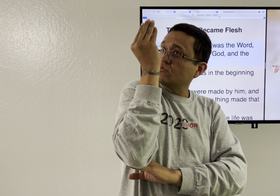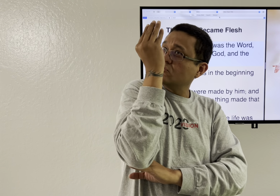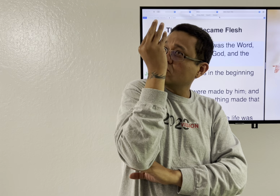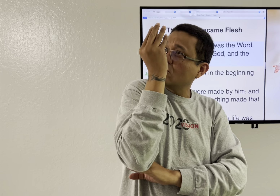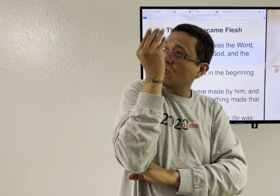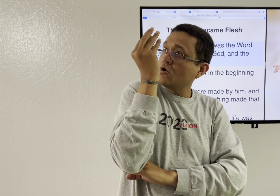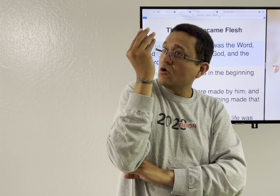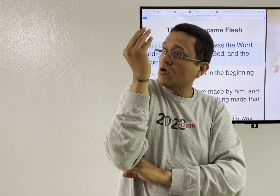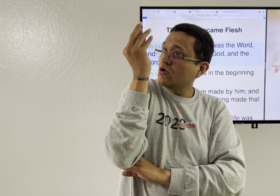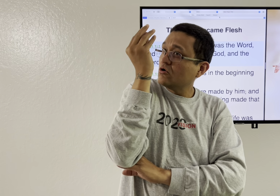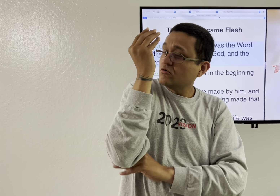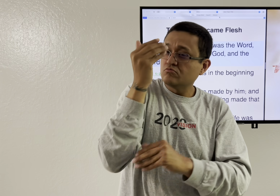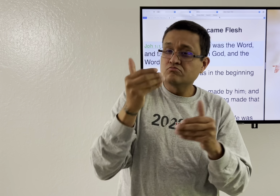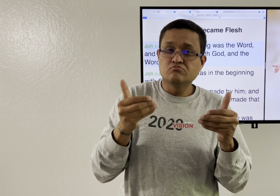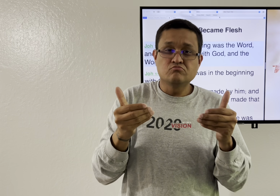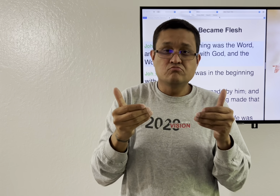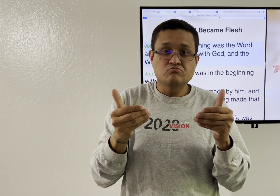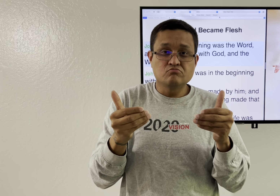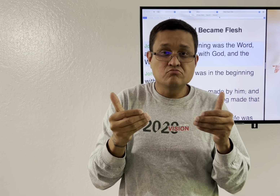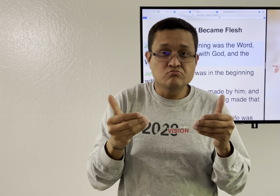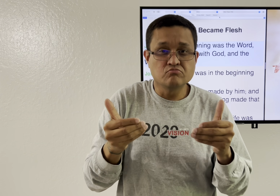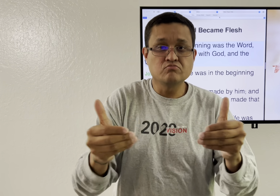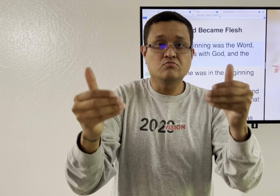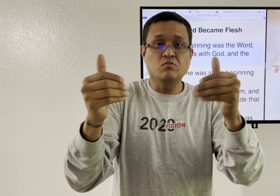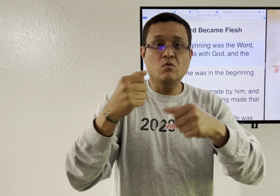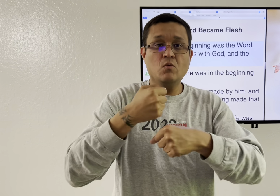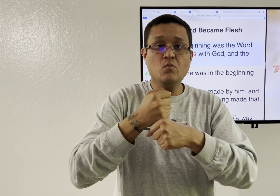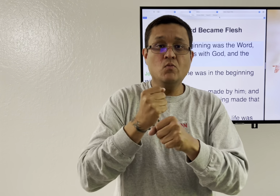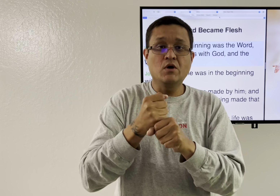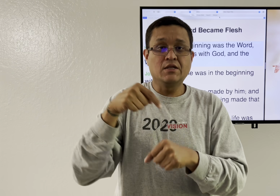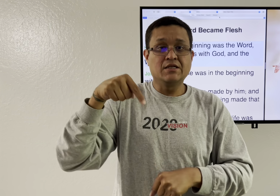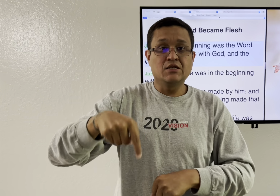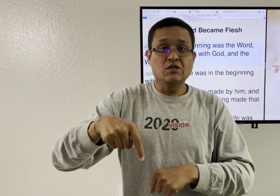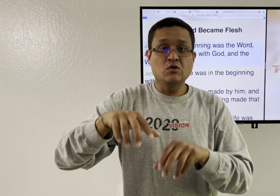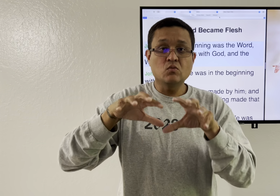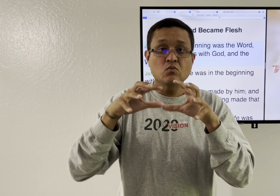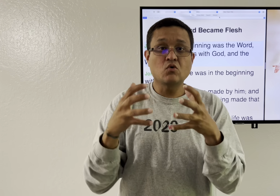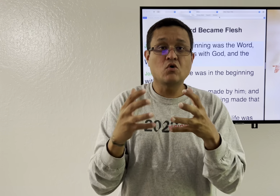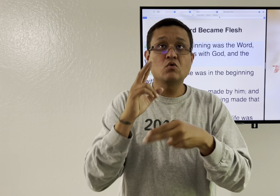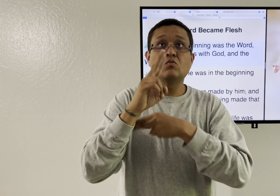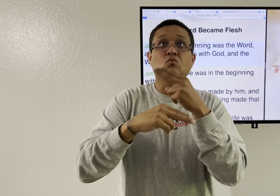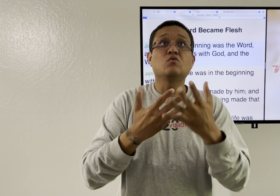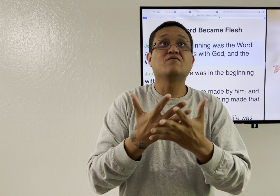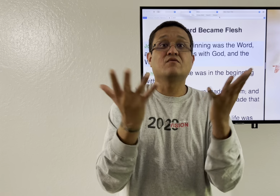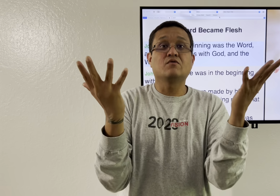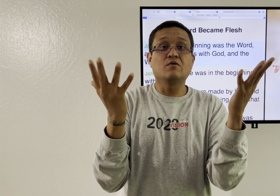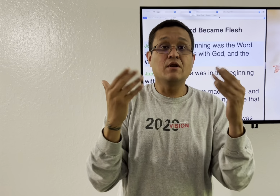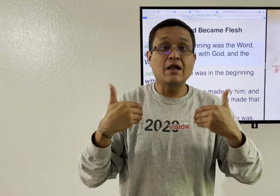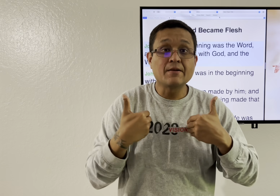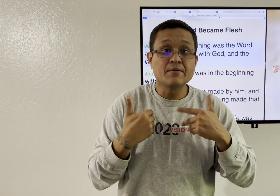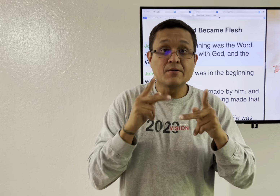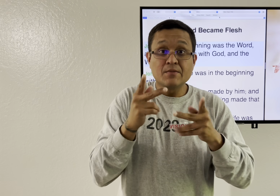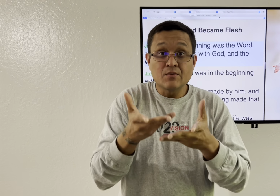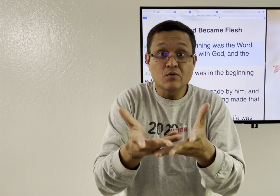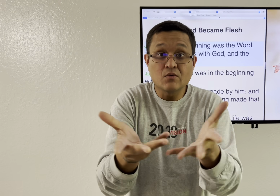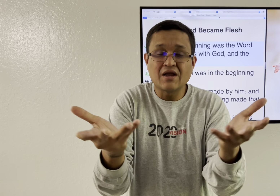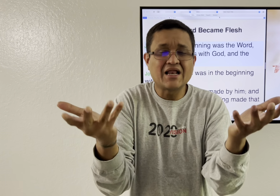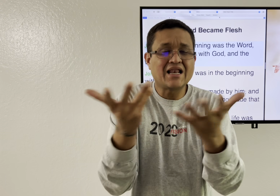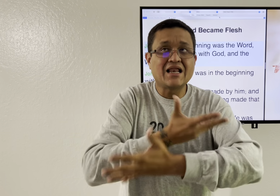God planned, he thought about, and went ahead and made the world and the universe. Animals,